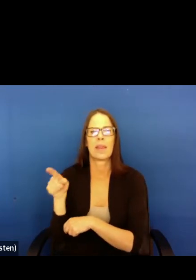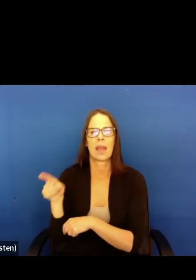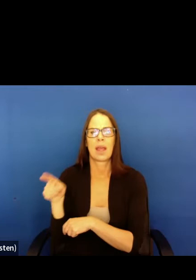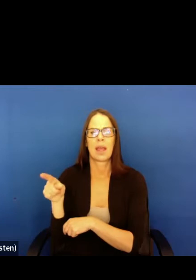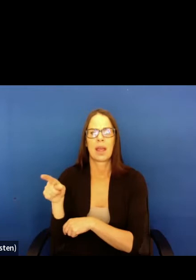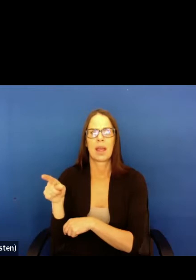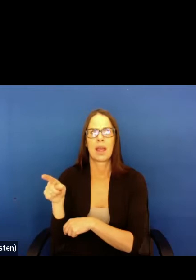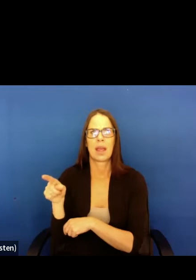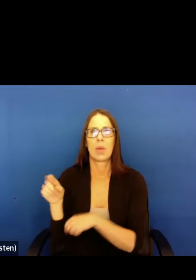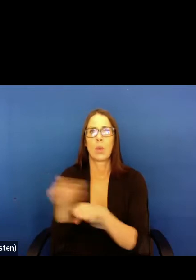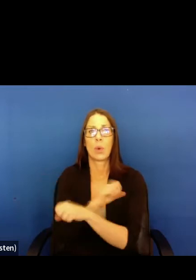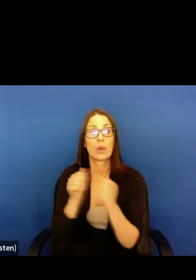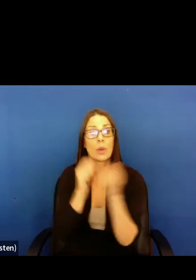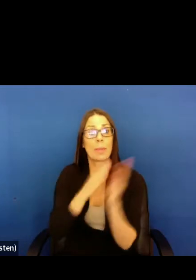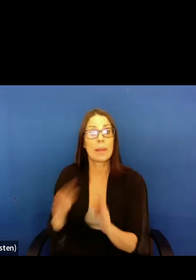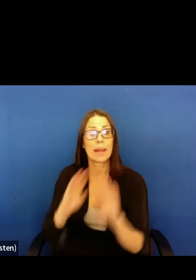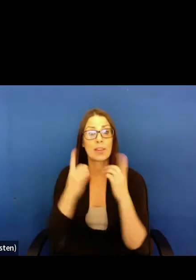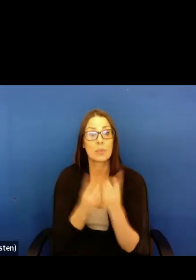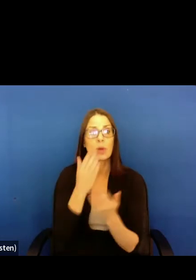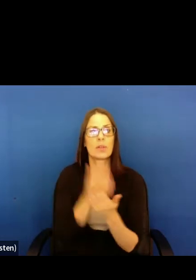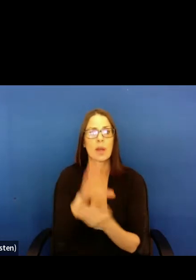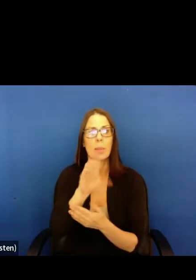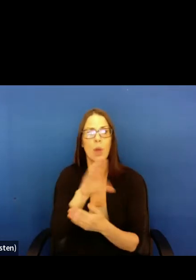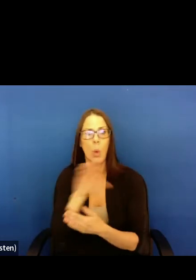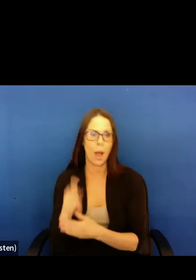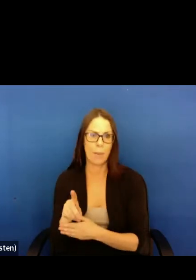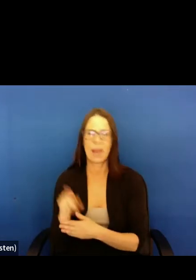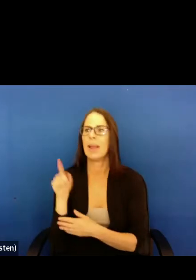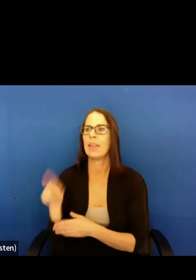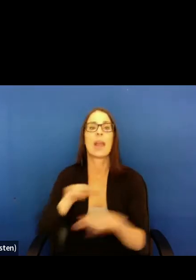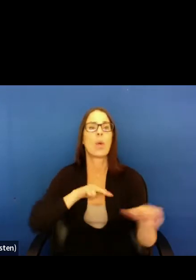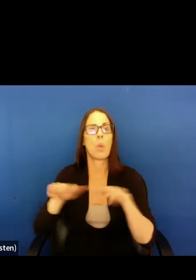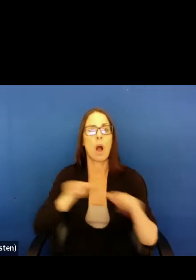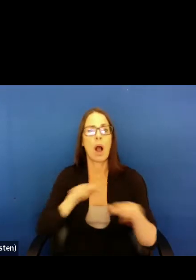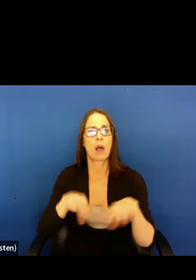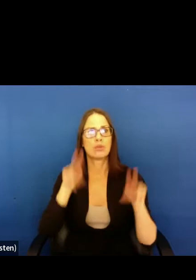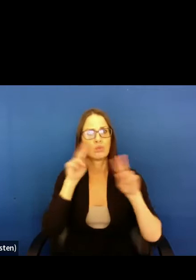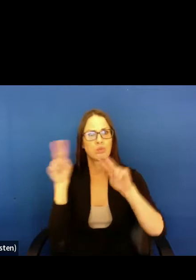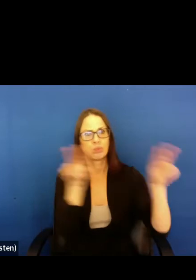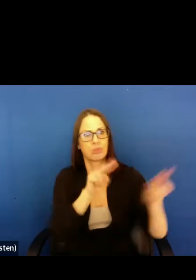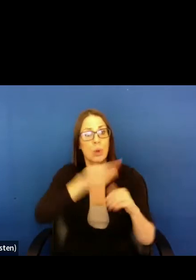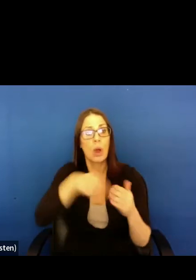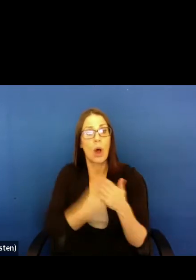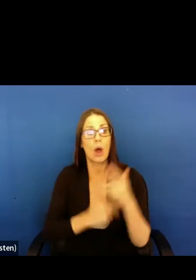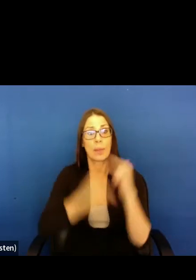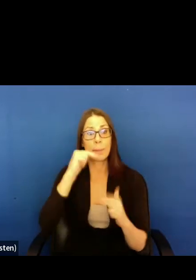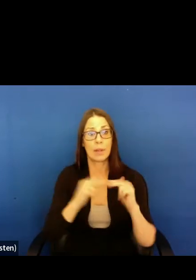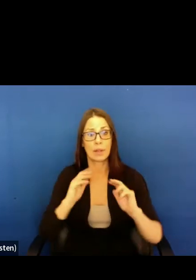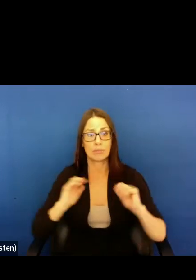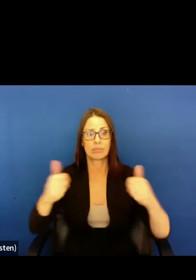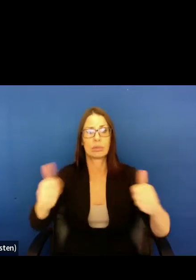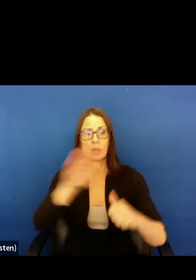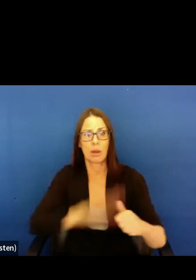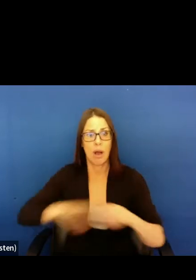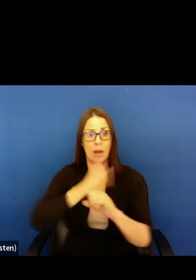worked with the planning department and some of our co-ops, and they walked all the buildings on campus and tried to put together, it's a custom database that was